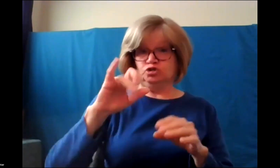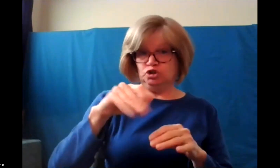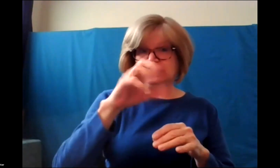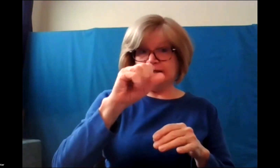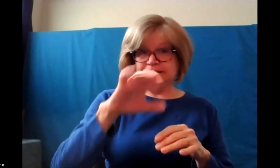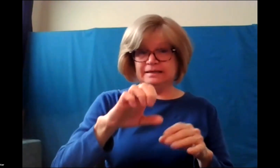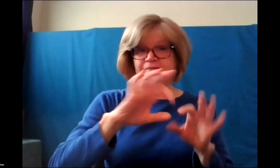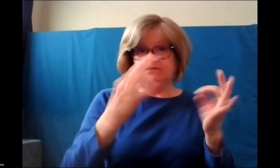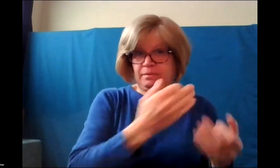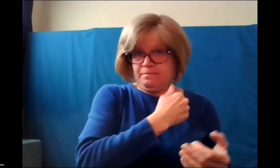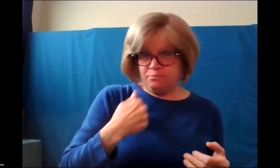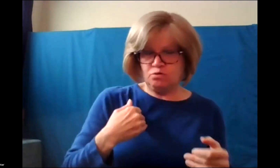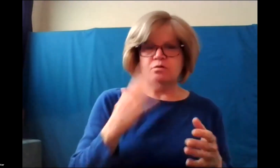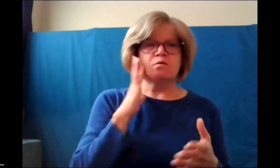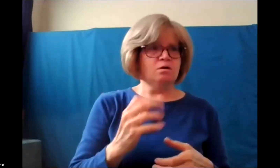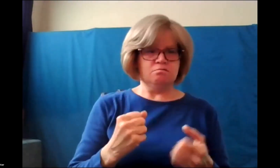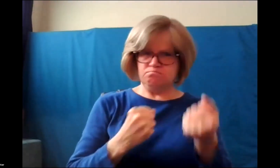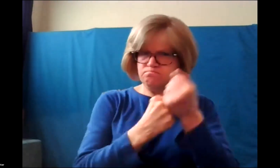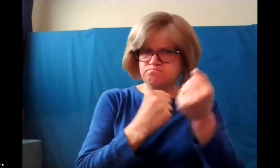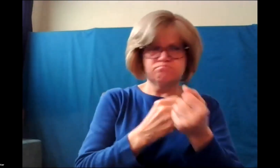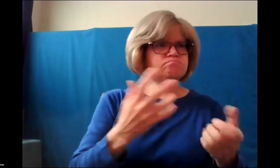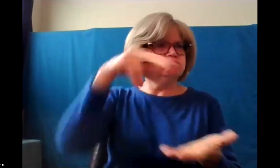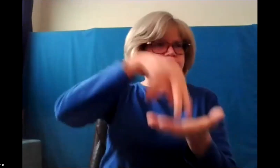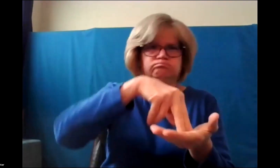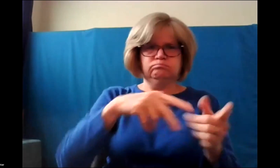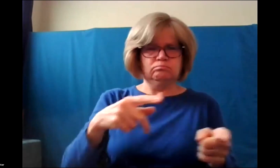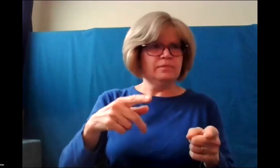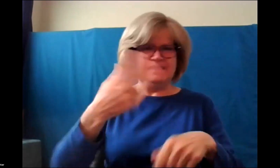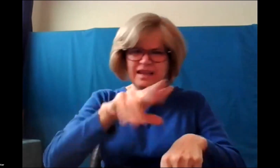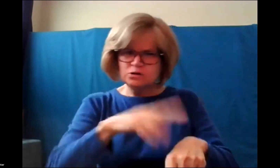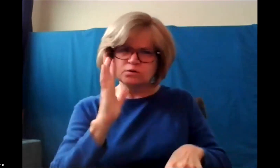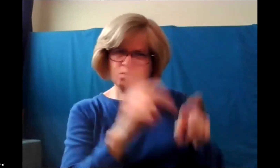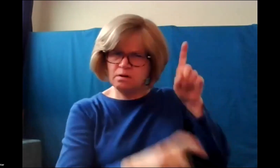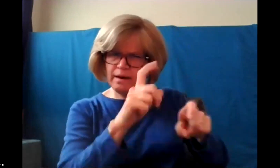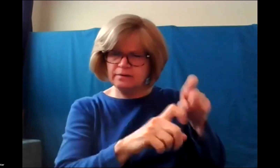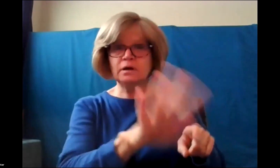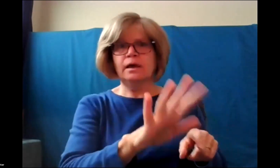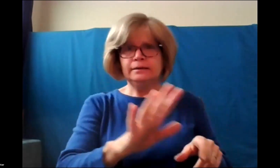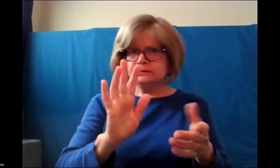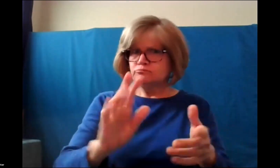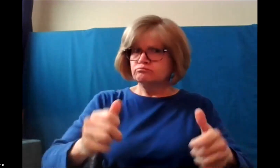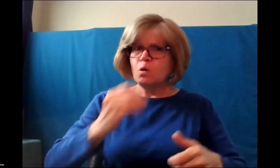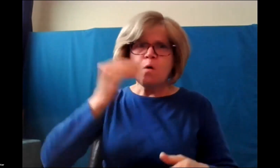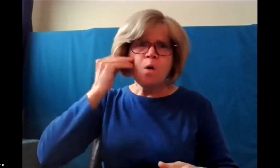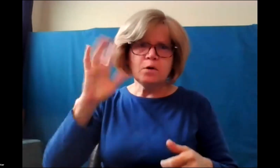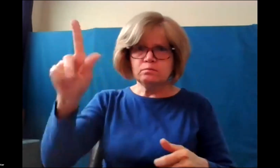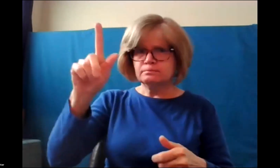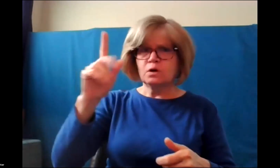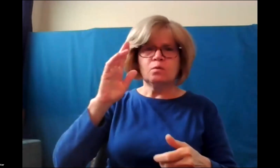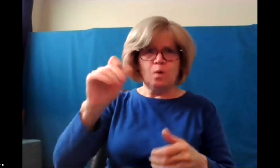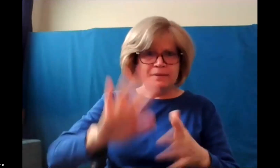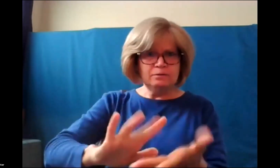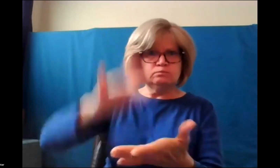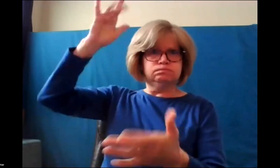peoples. The nations shall inquire of him, and his dwelling shall be glorious. This is the word